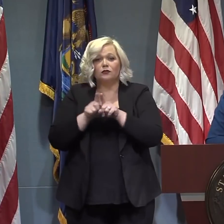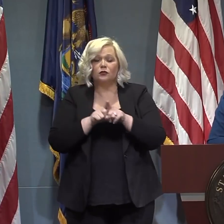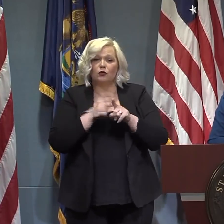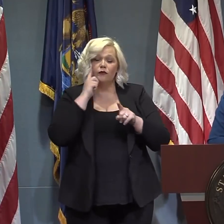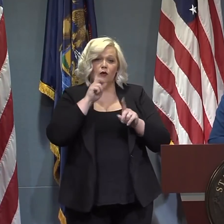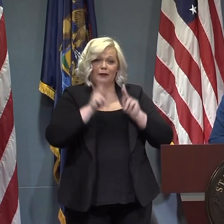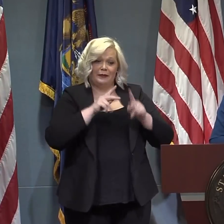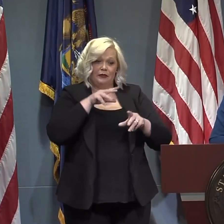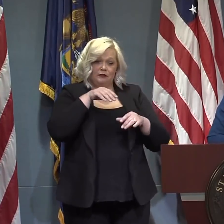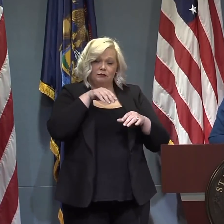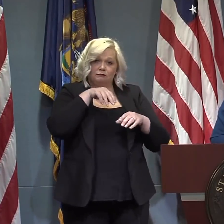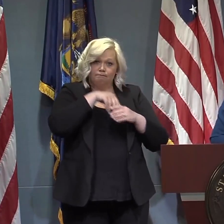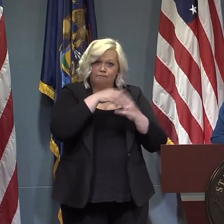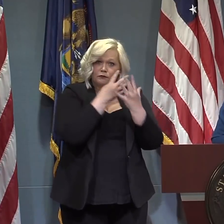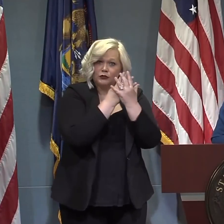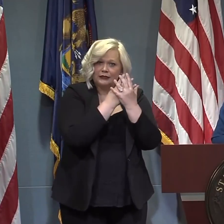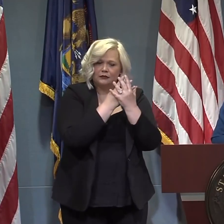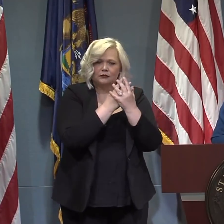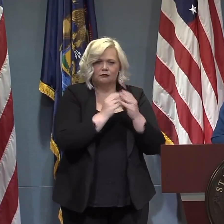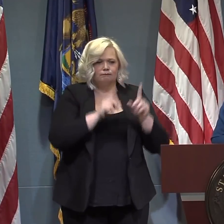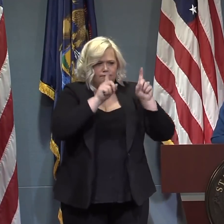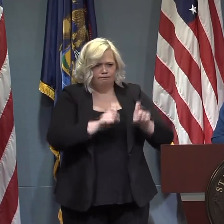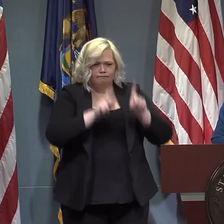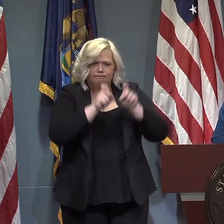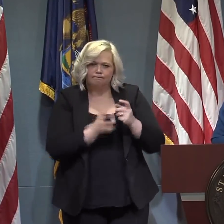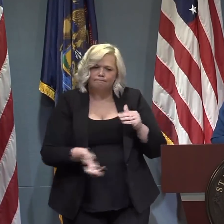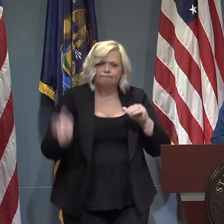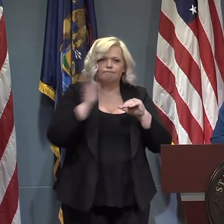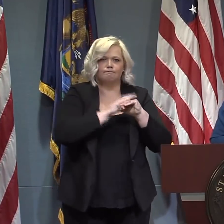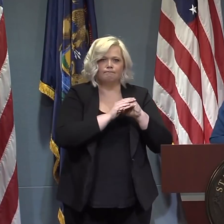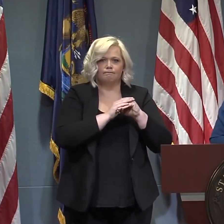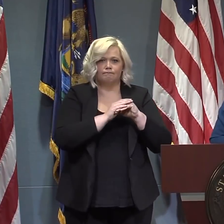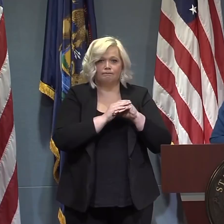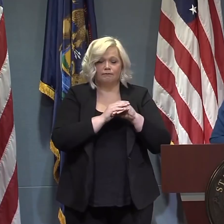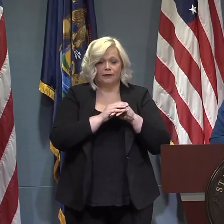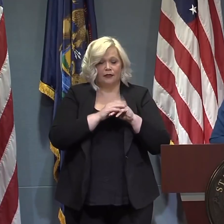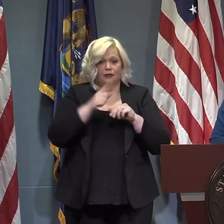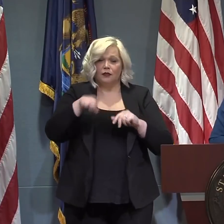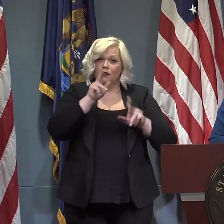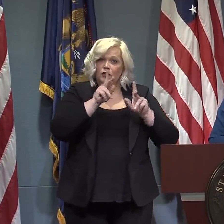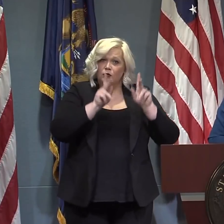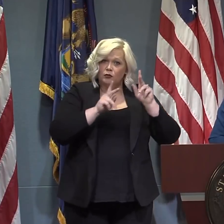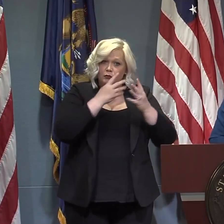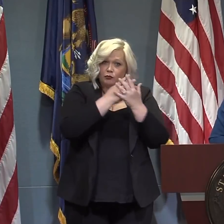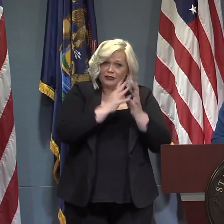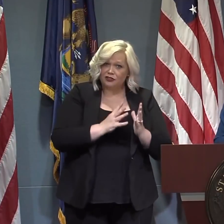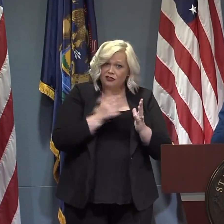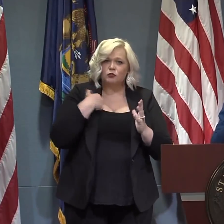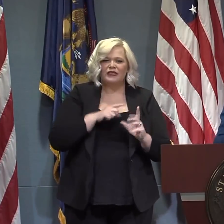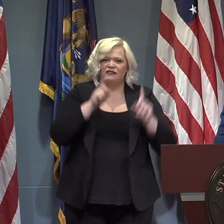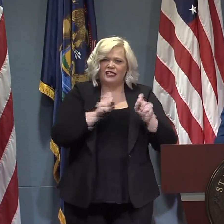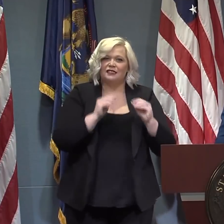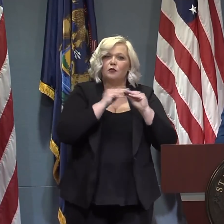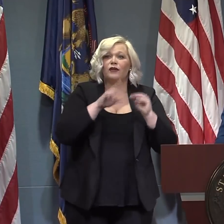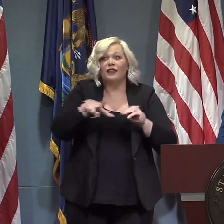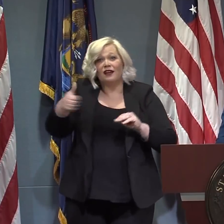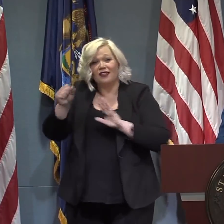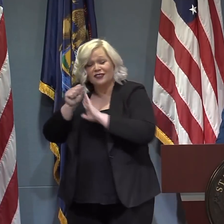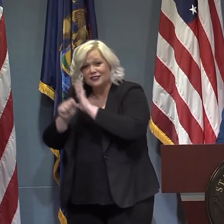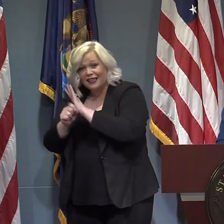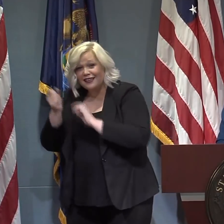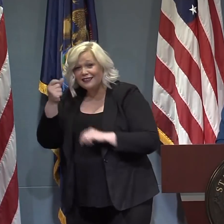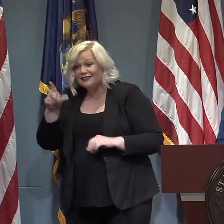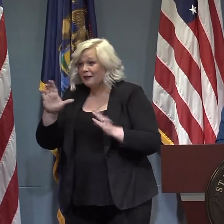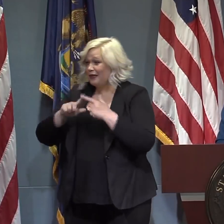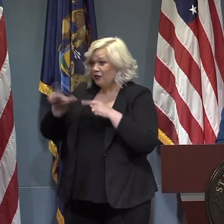prisons. Michigan has tested more prisoners than any state in the country. I want to repeat that. Michigan has tested